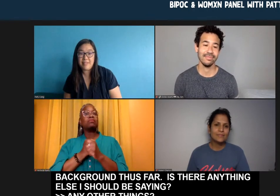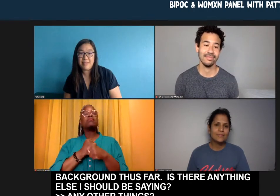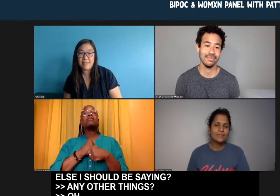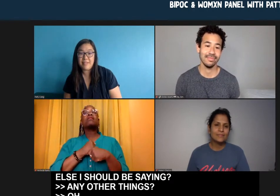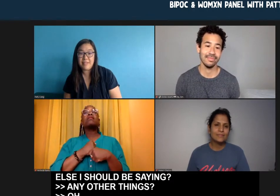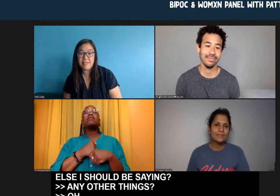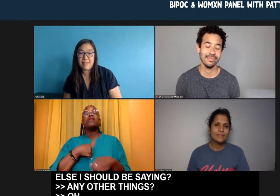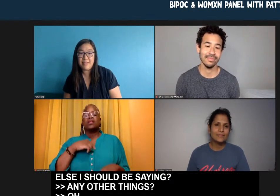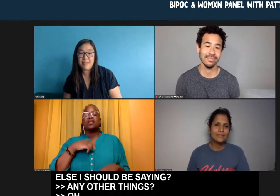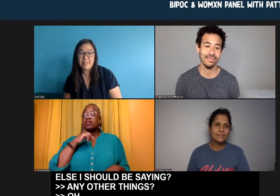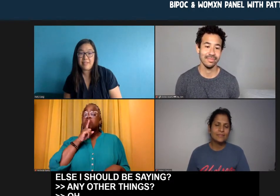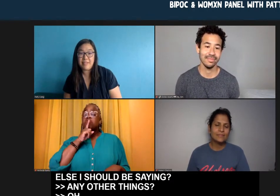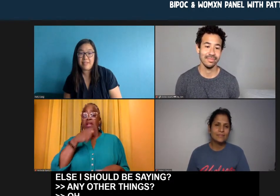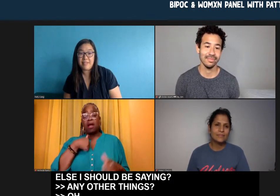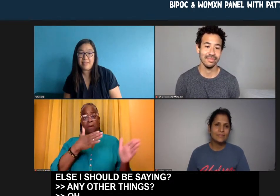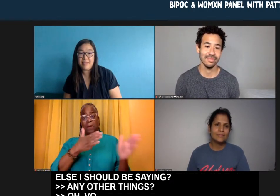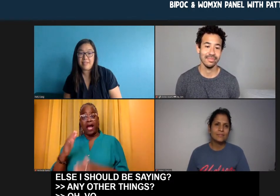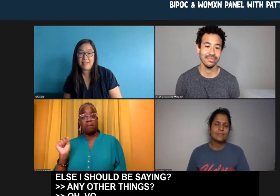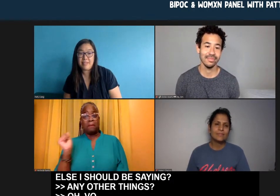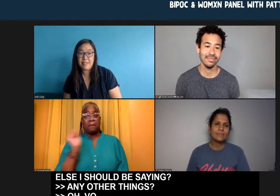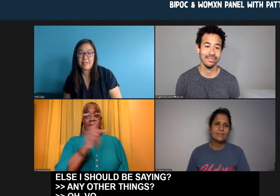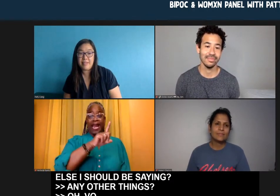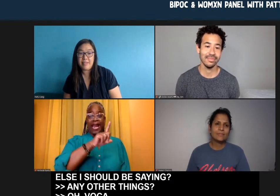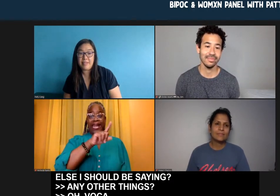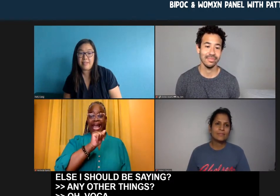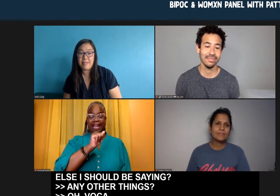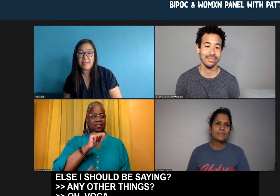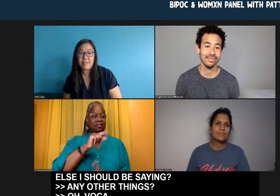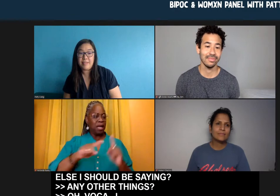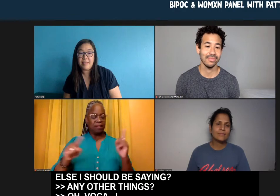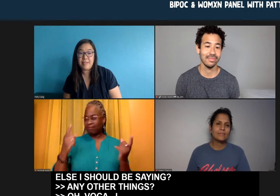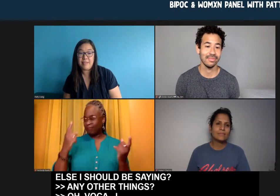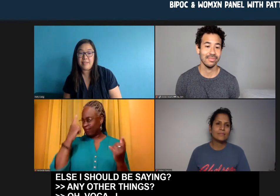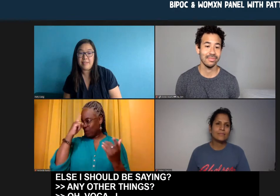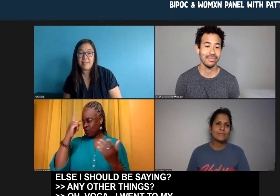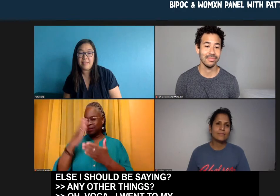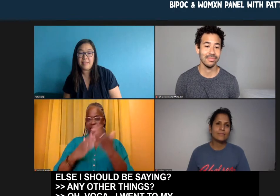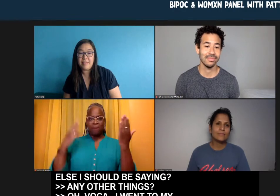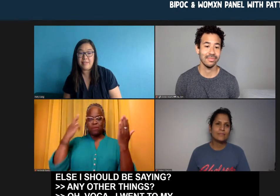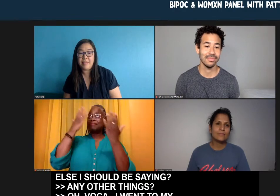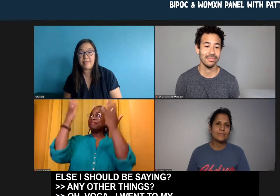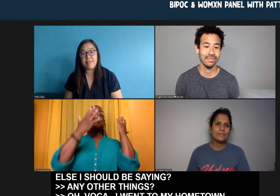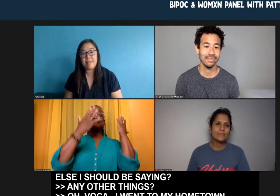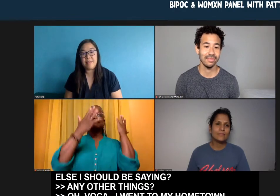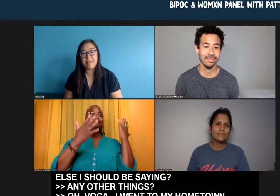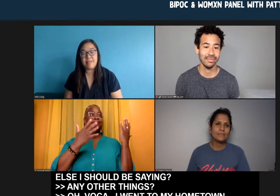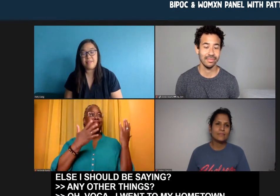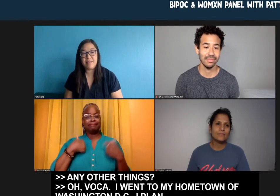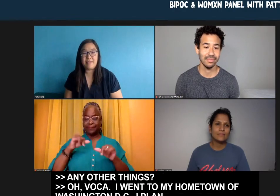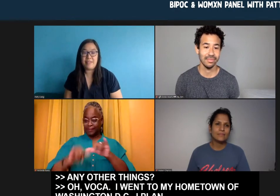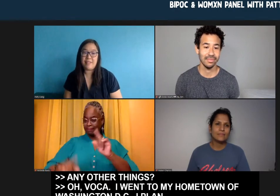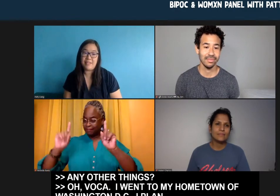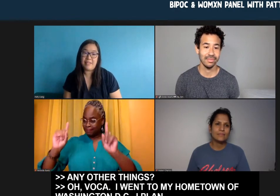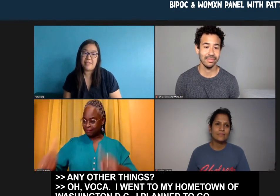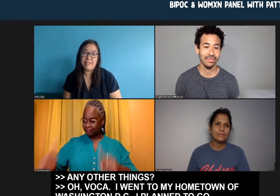my hometown of Washington, D.C., and I planned on going back to Los Angeles, but then for some reason, the